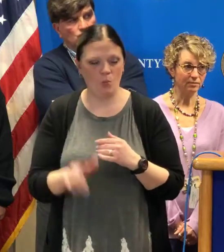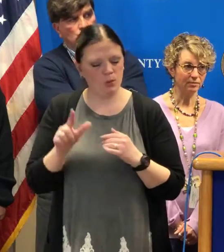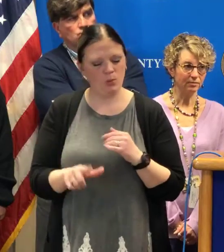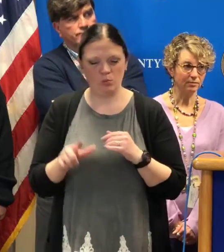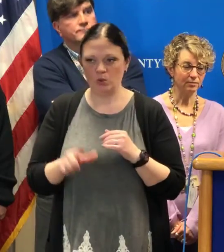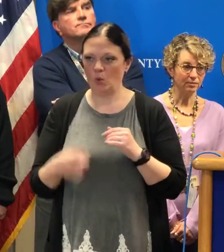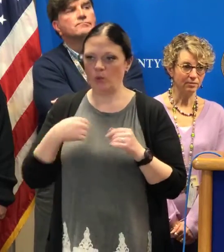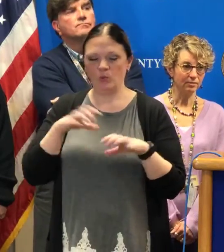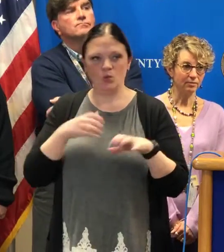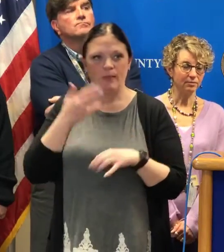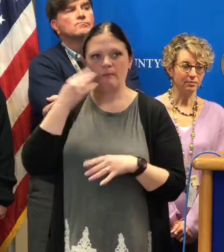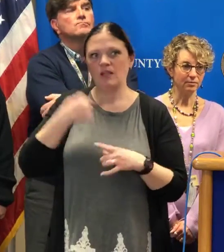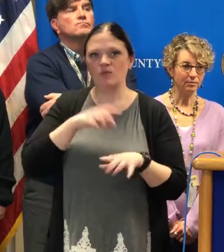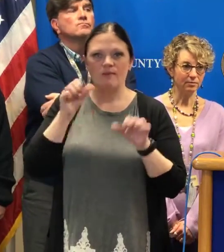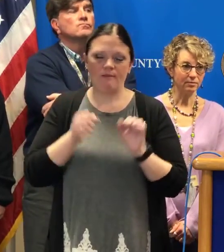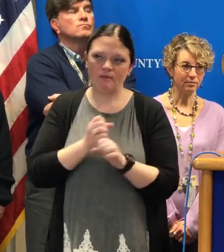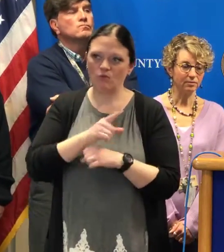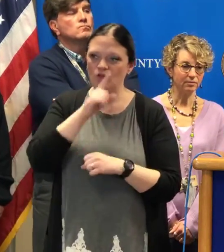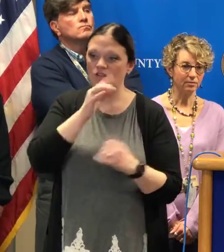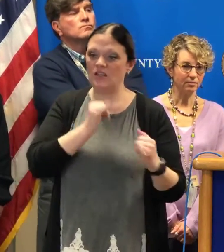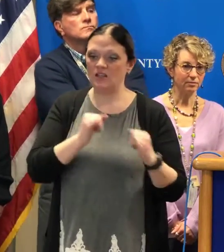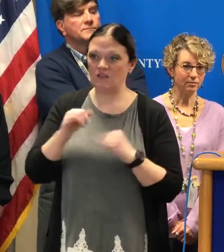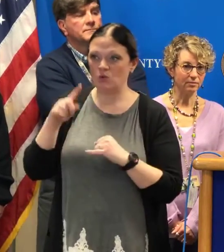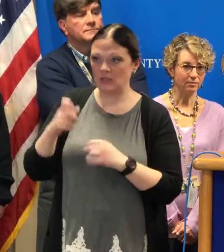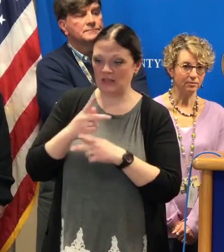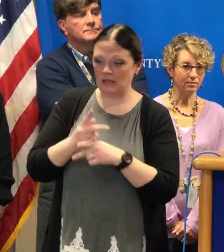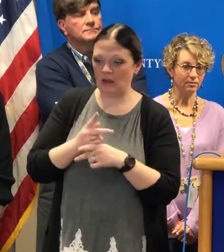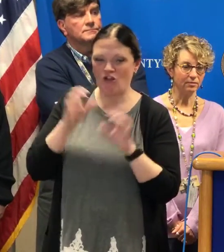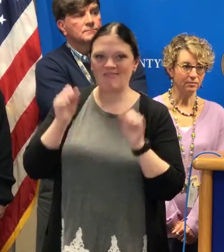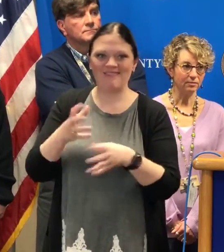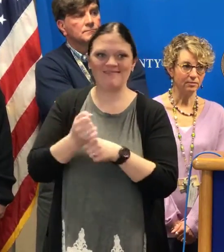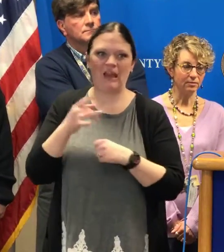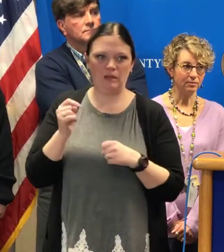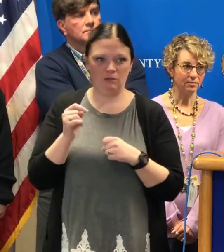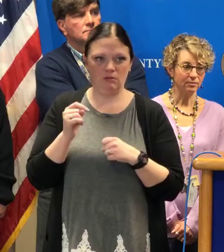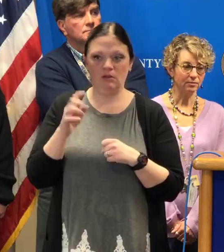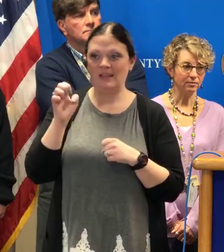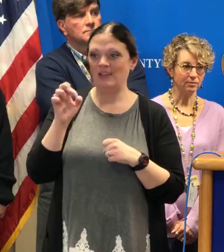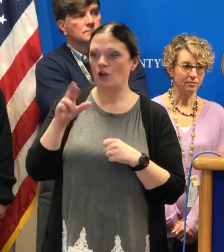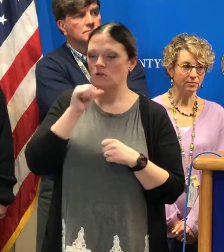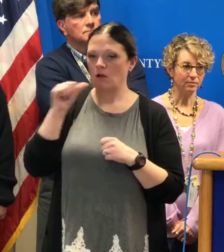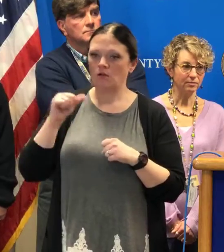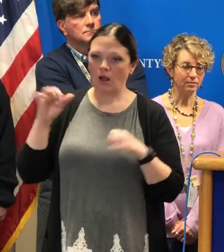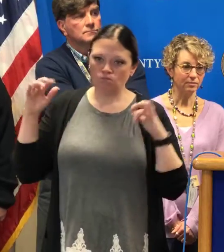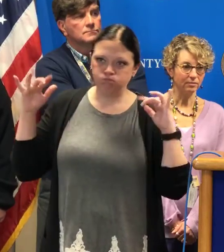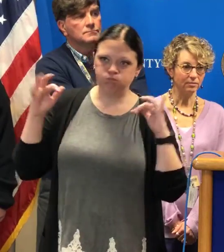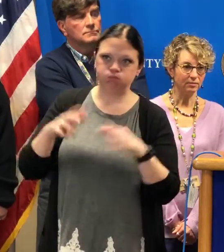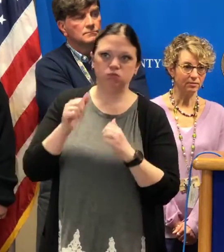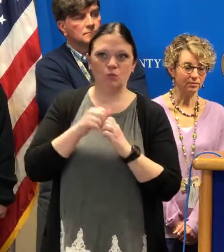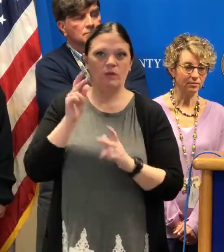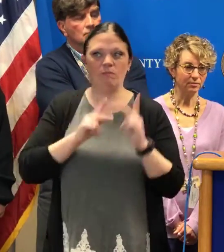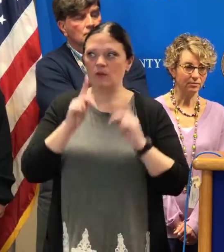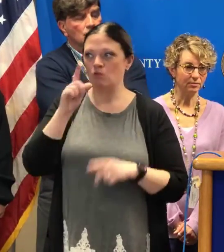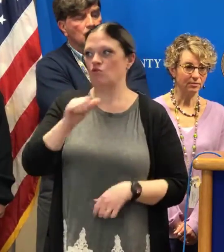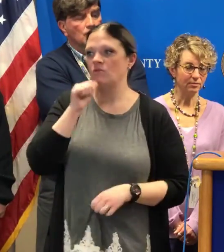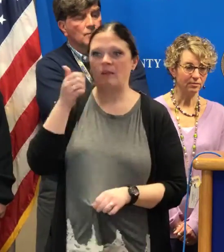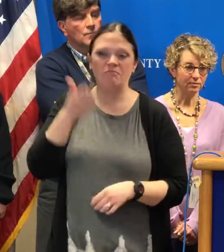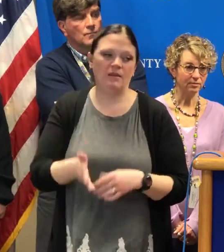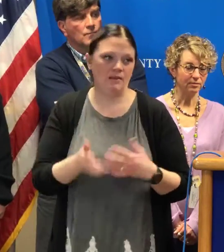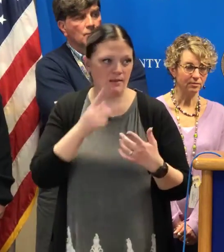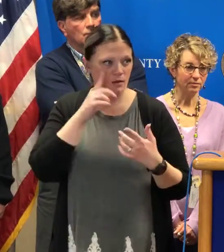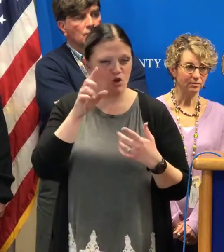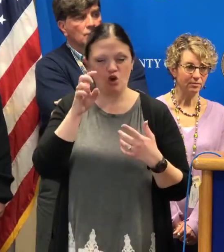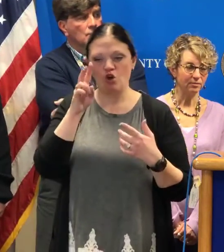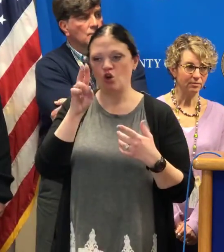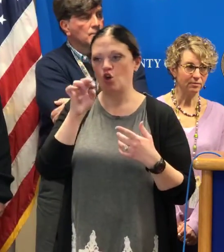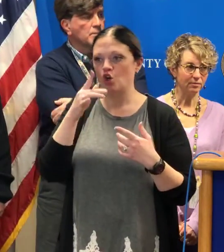can to ensure that the individuals who need care get care, that our ERs are not flooded with individuals who shouldn't be there, that urgent